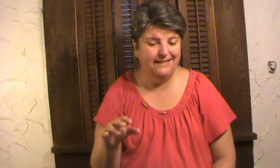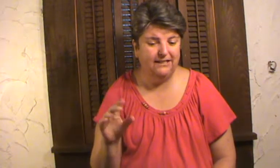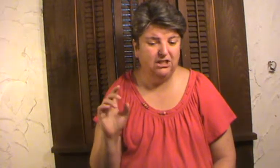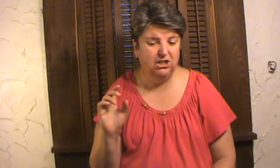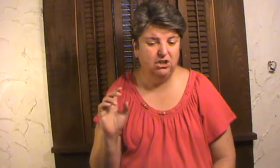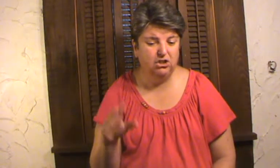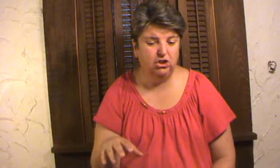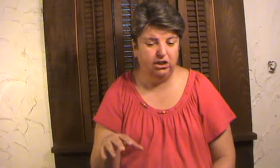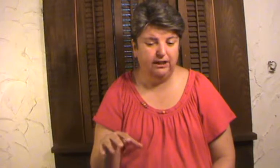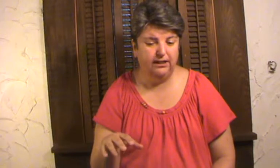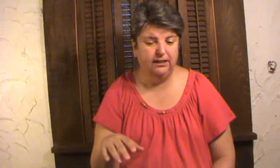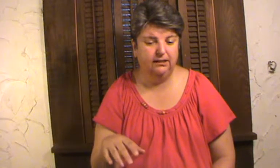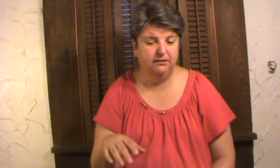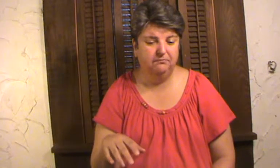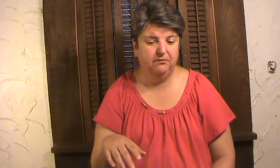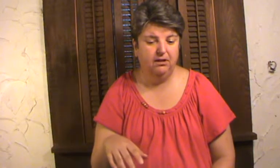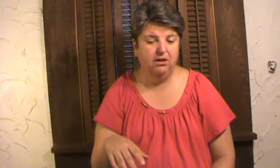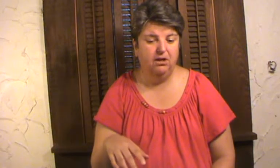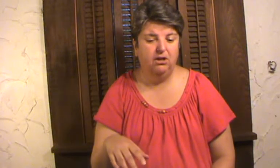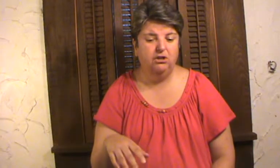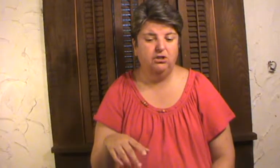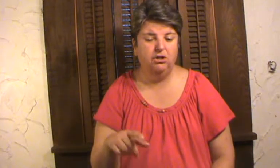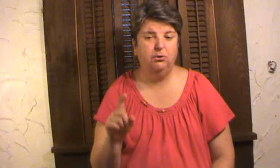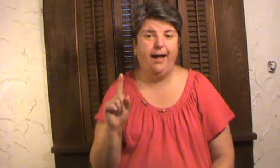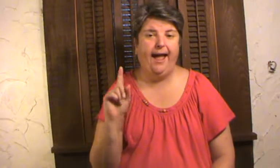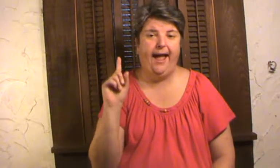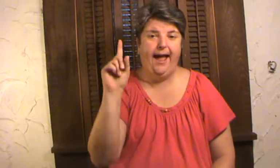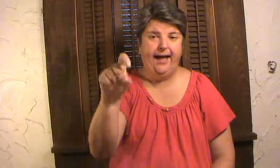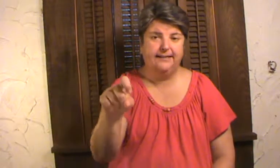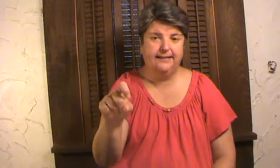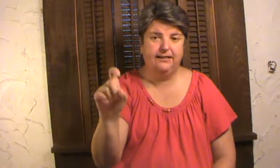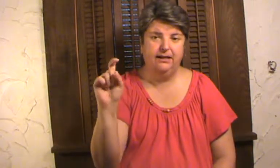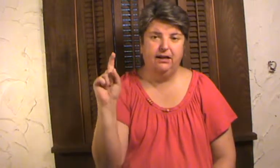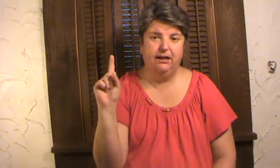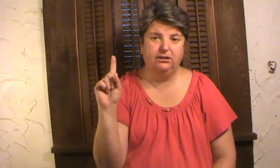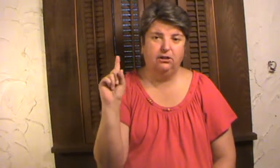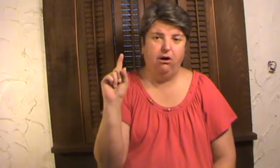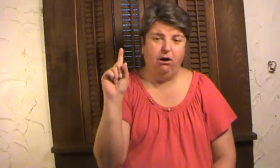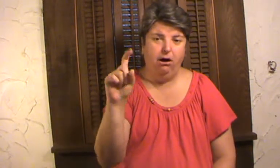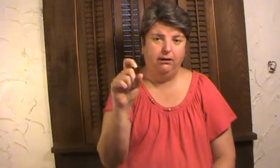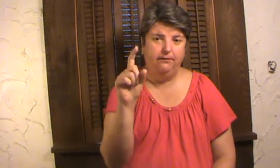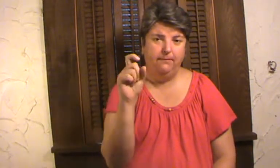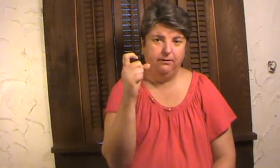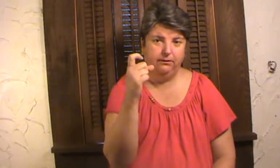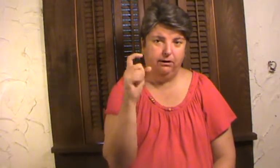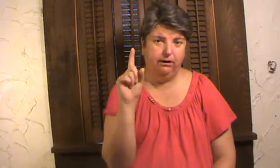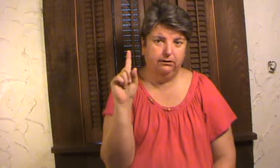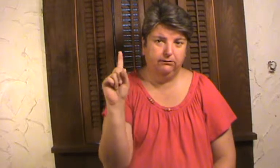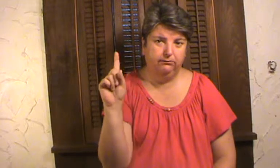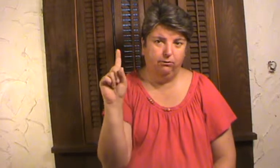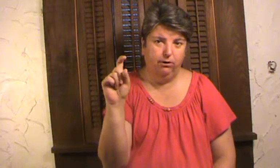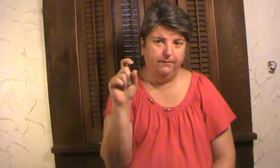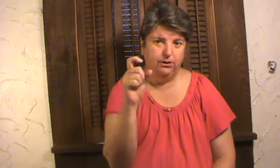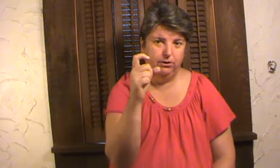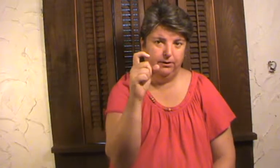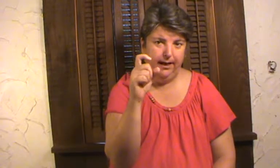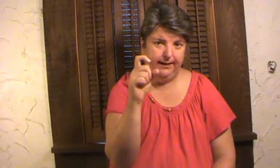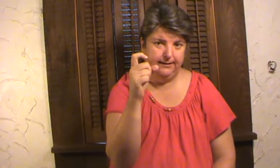must, should. So you ask. All of them are formed into an